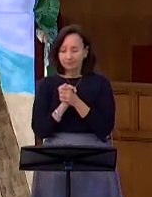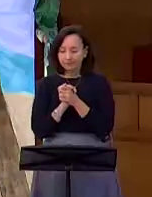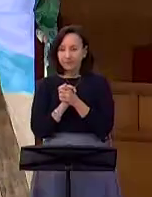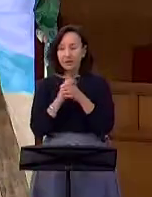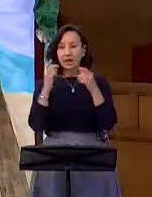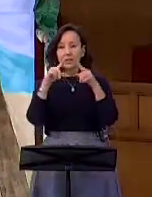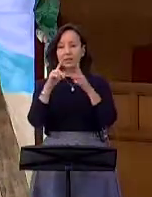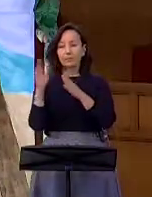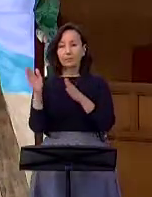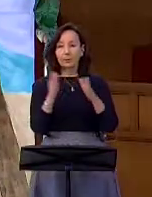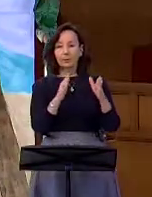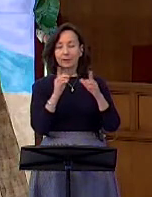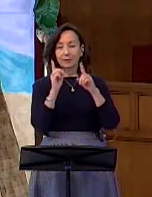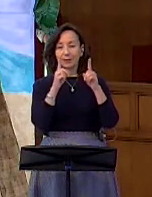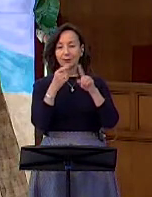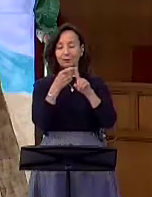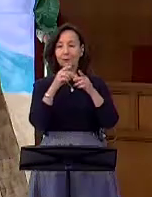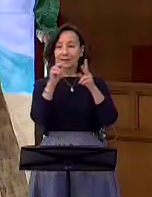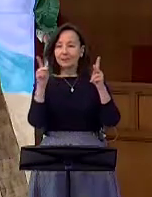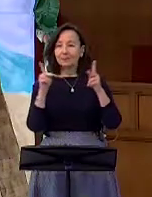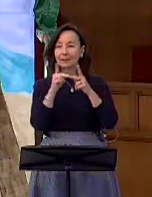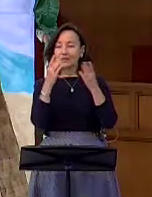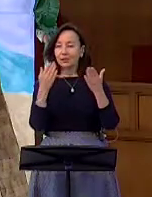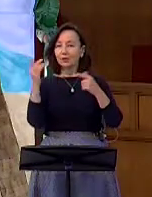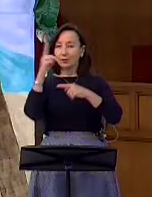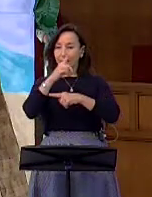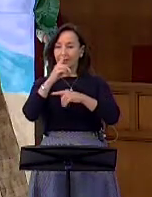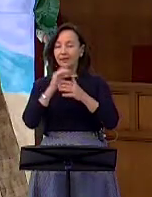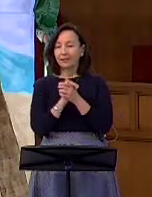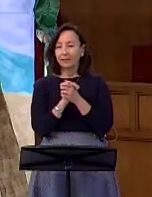As we prepare to go from this place today,